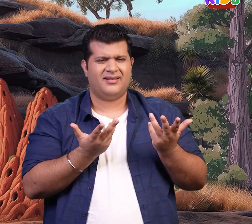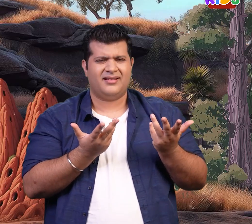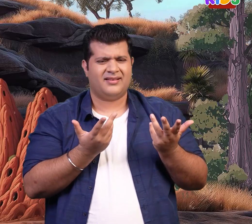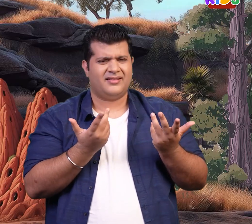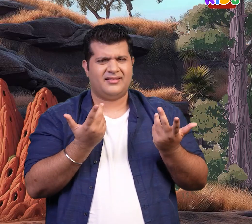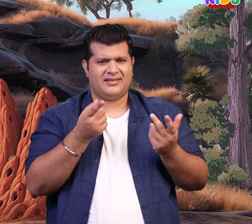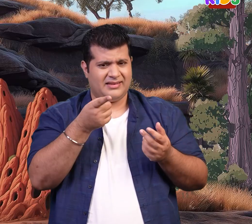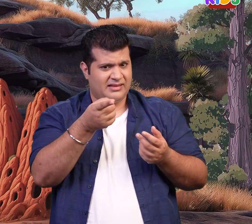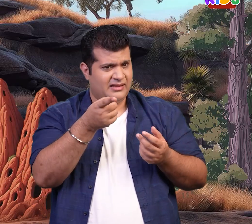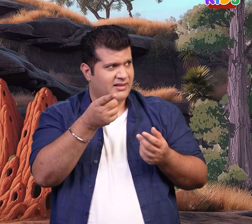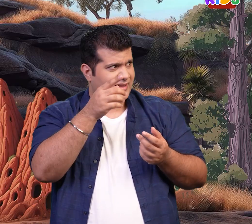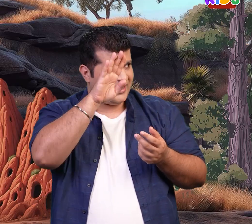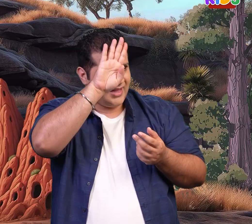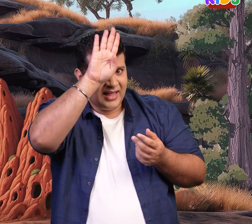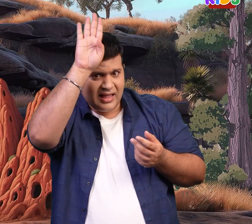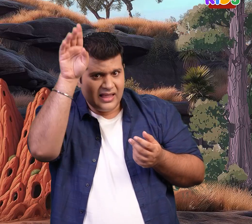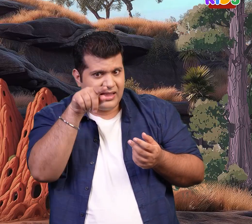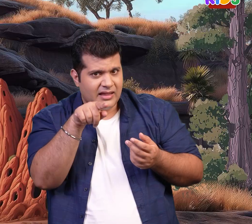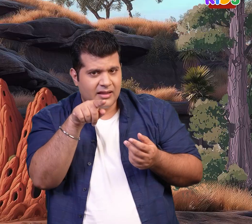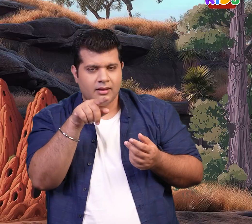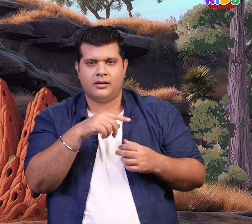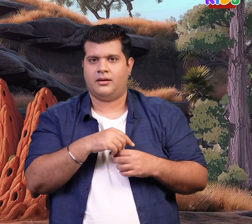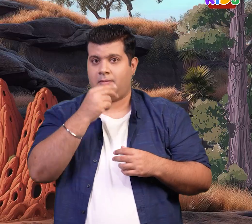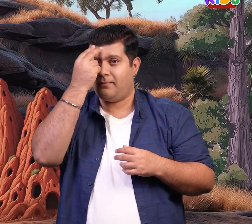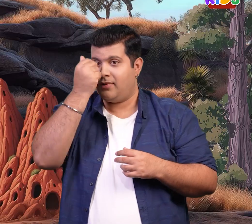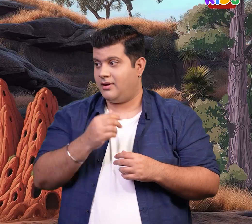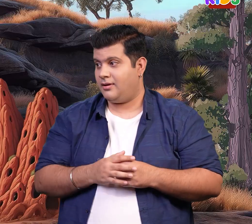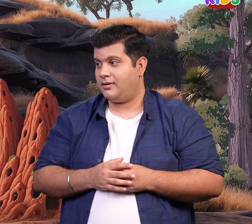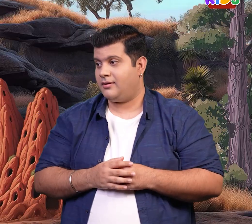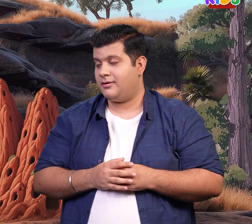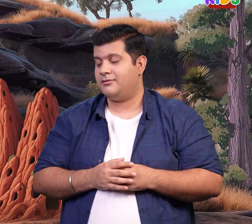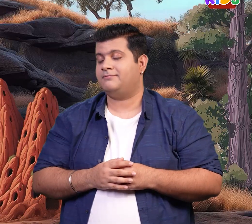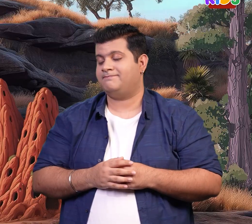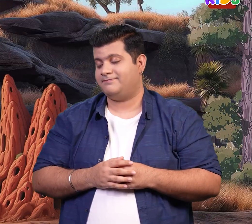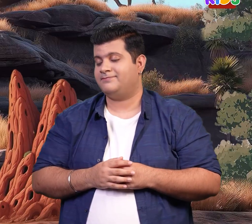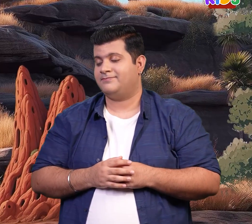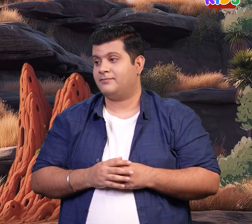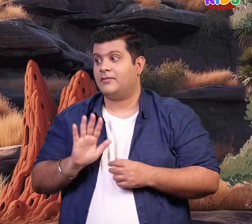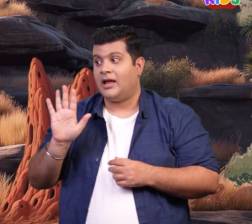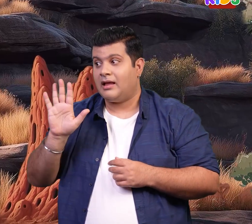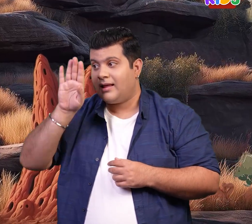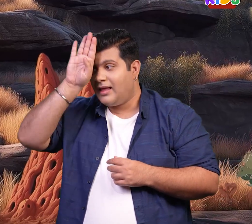What is it, Megha? Does a king live here? Megha